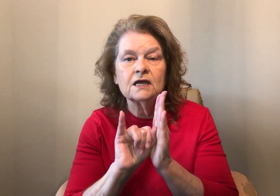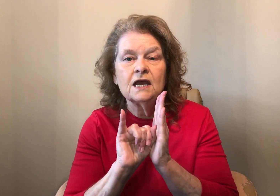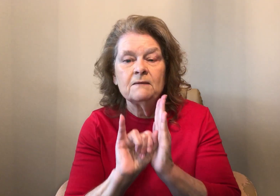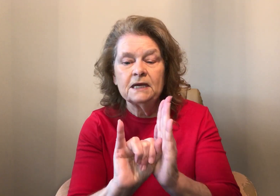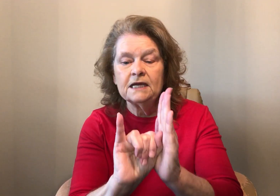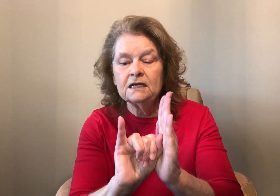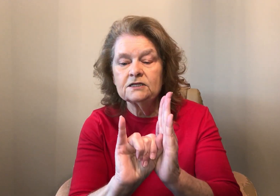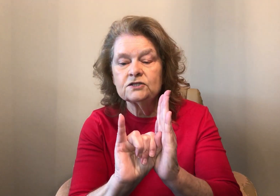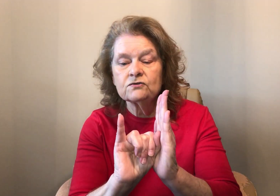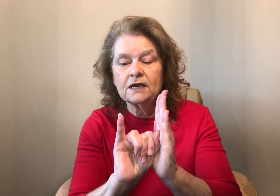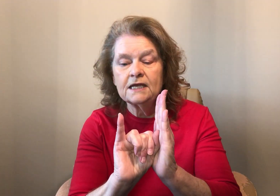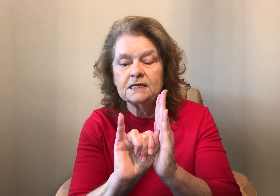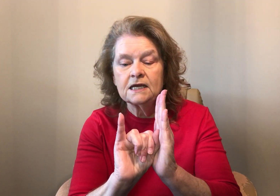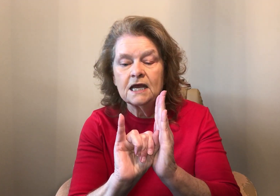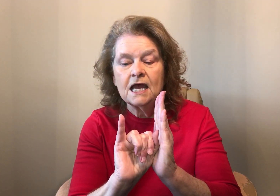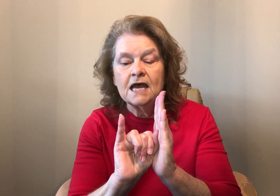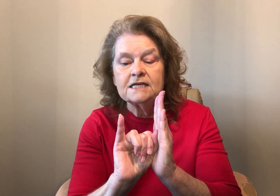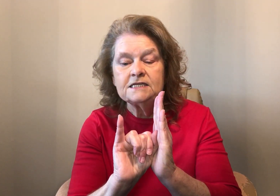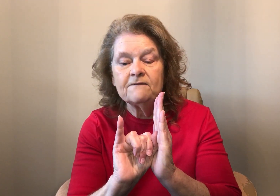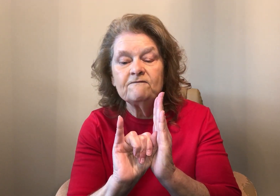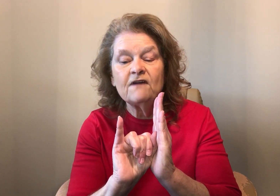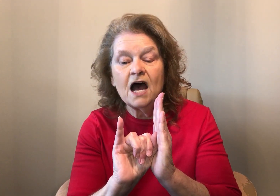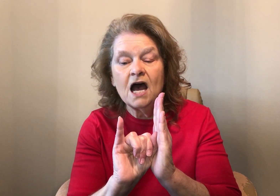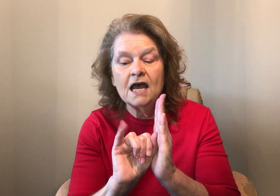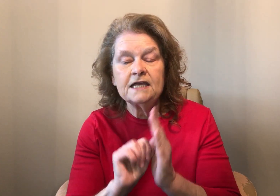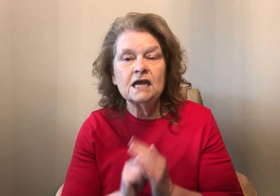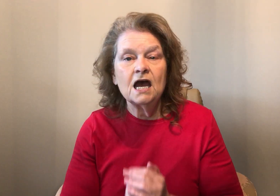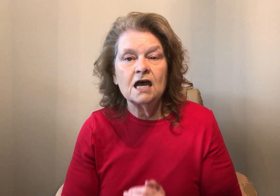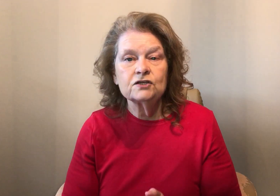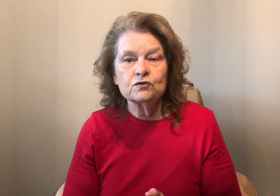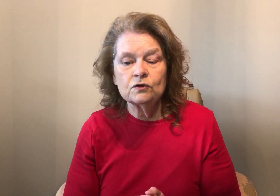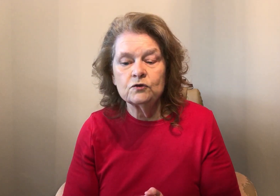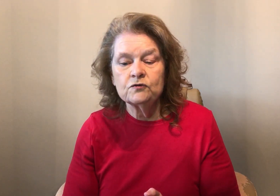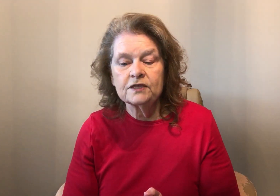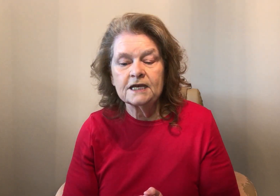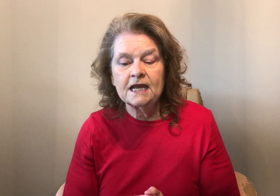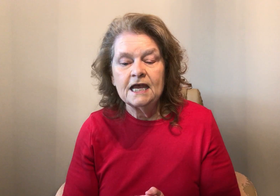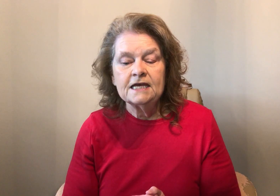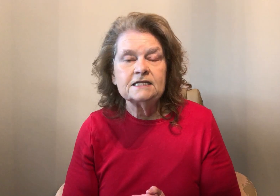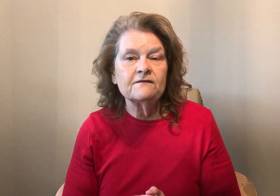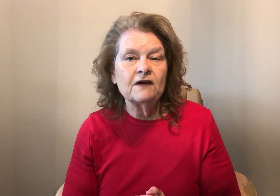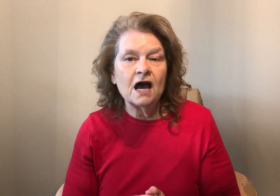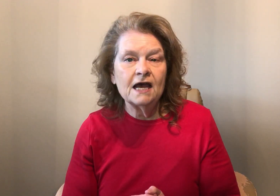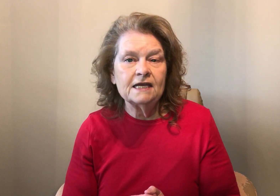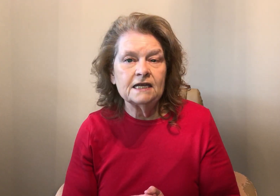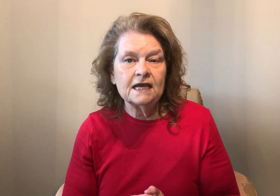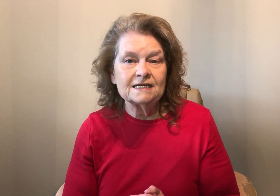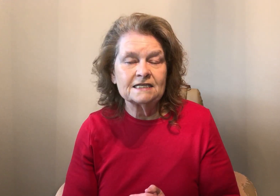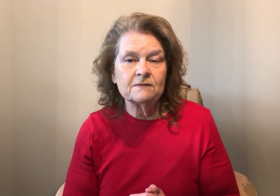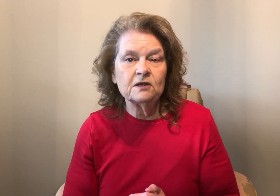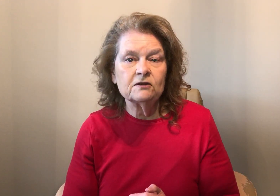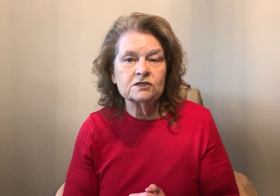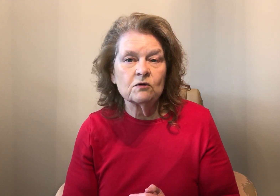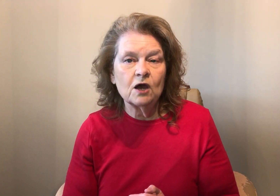But illustrate divine truth. Divine is similar to